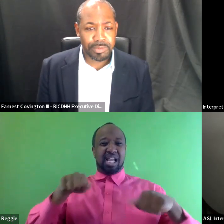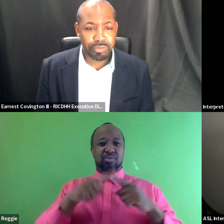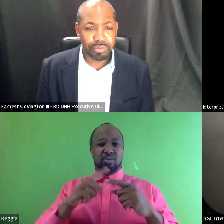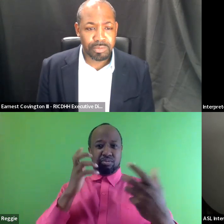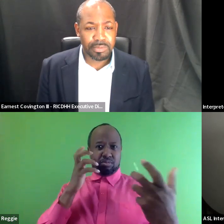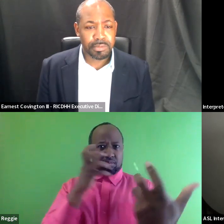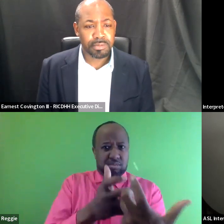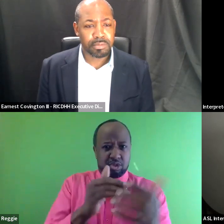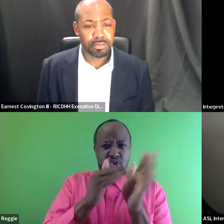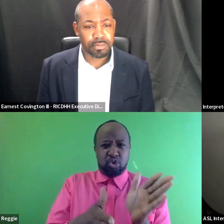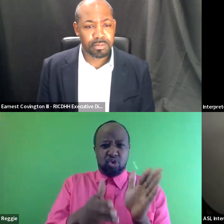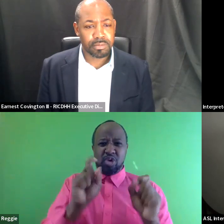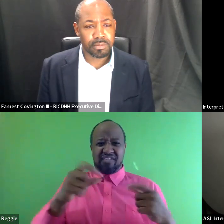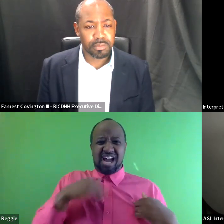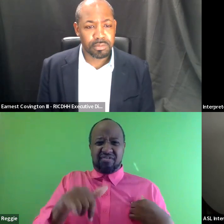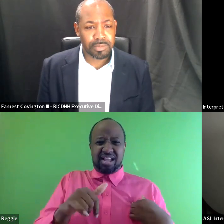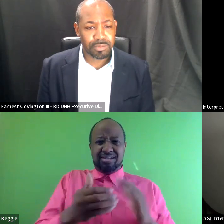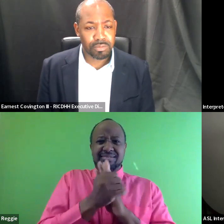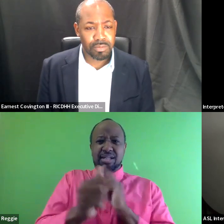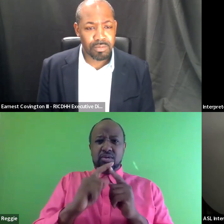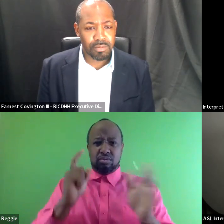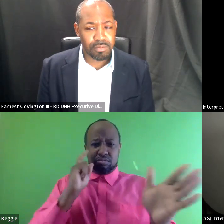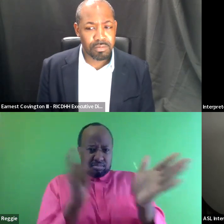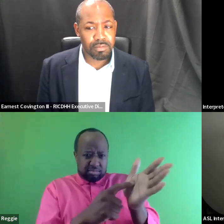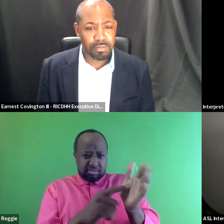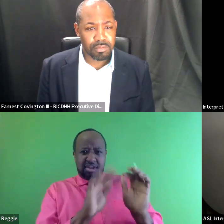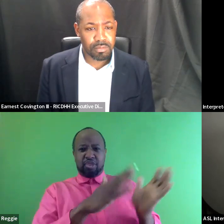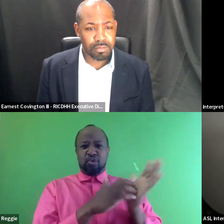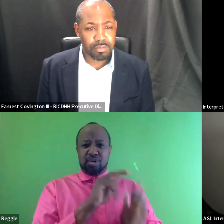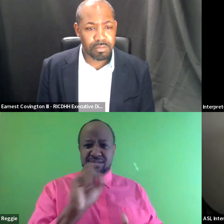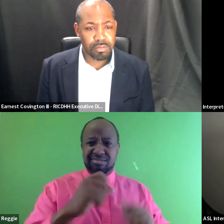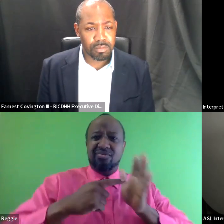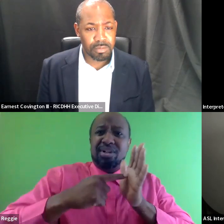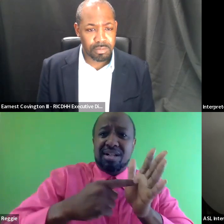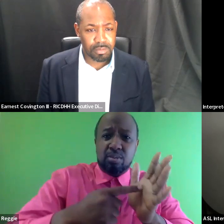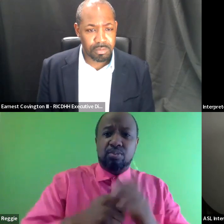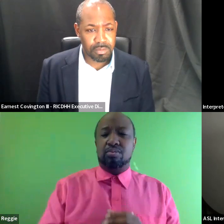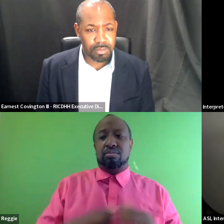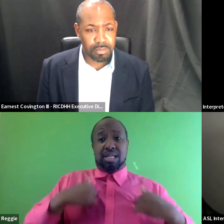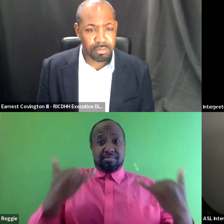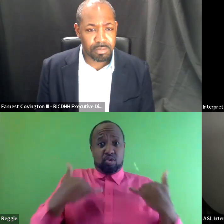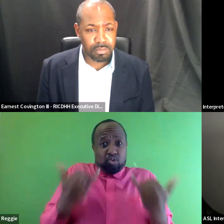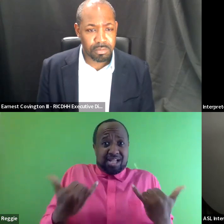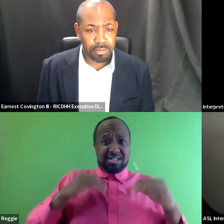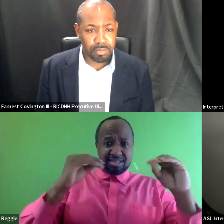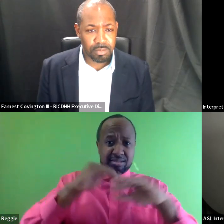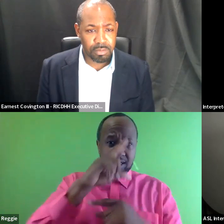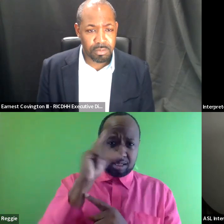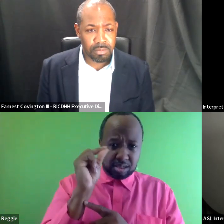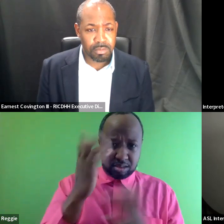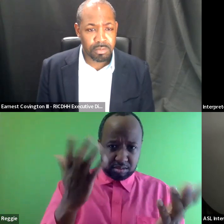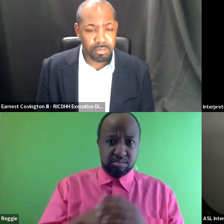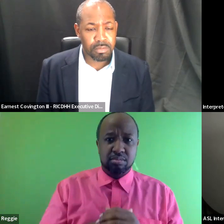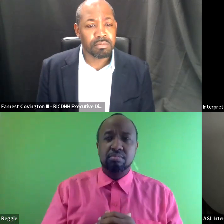we have to be creative. We have to meet the students where they're at. We have to recognize where their skills are, where their gaps